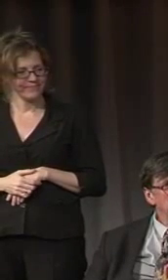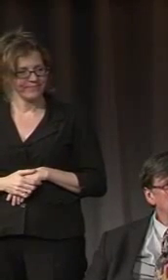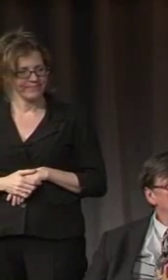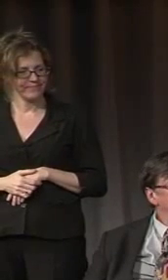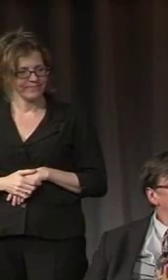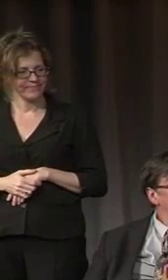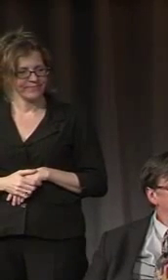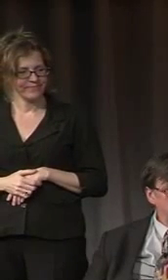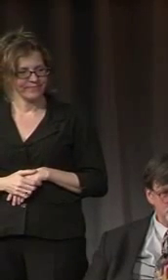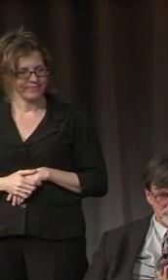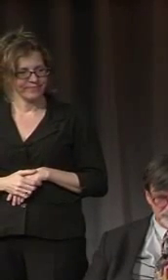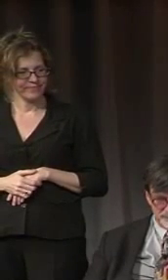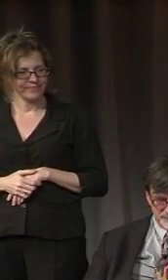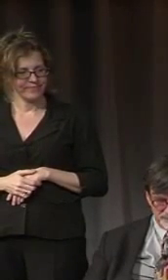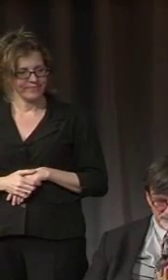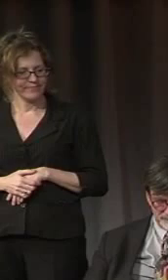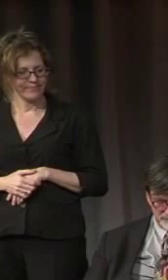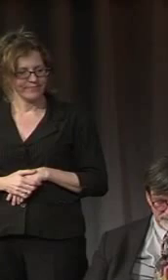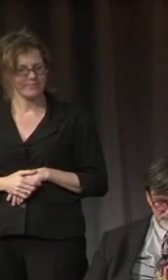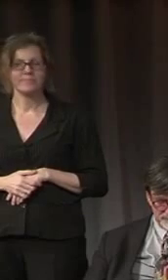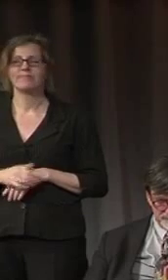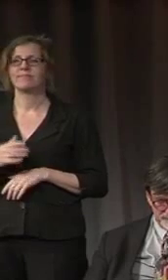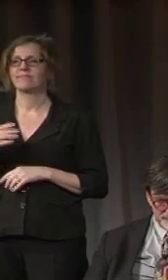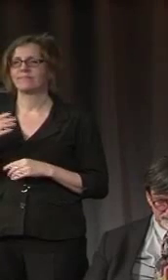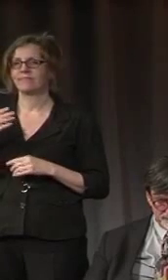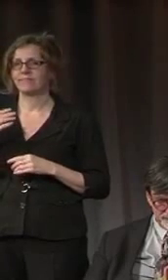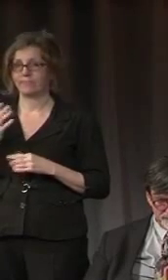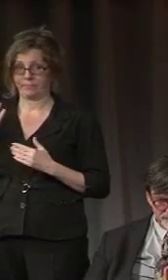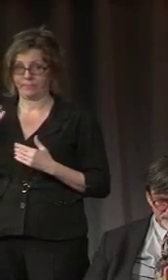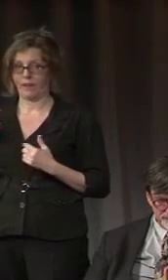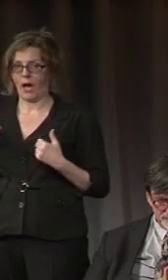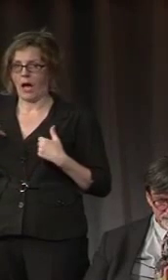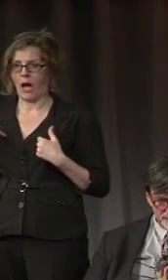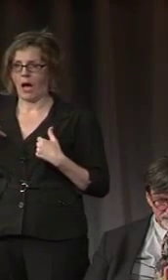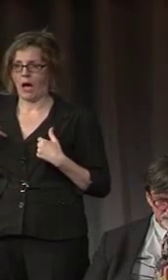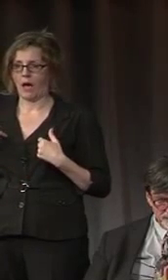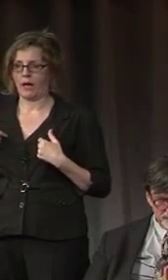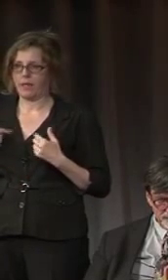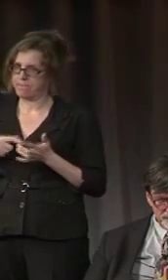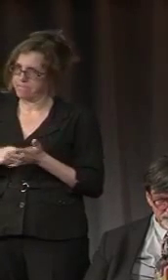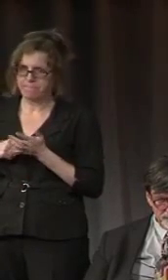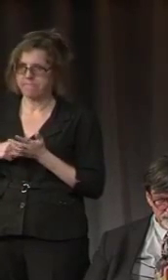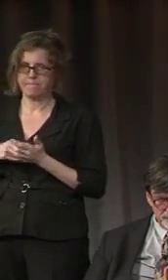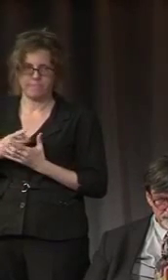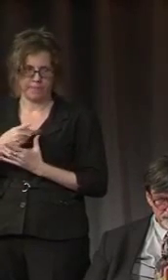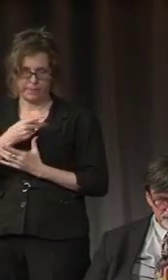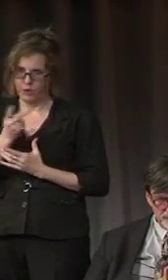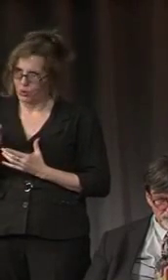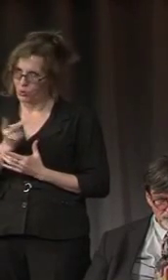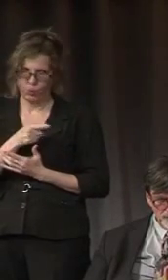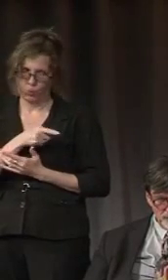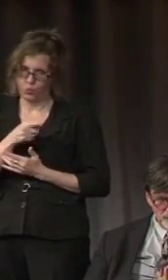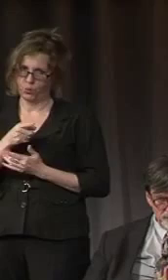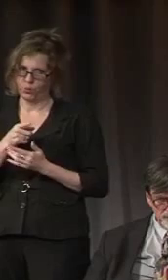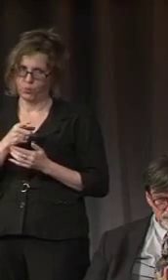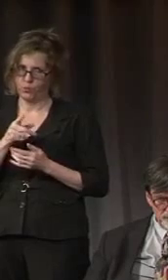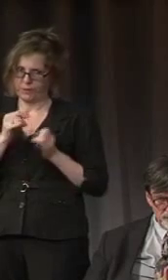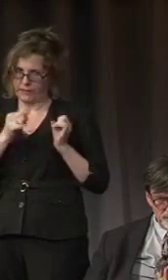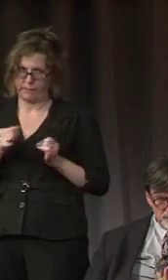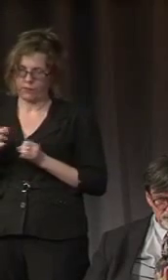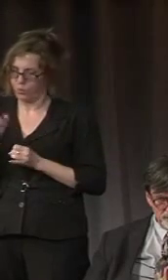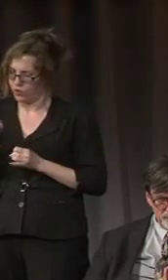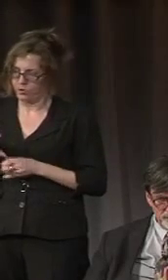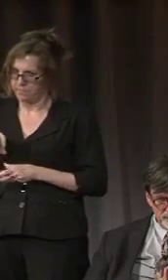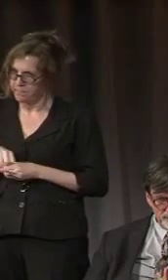When I demanded that these two individuals speak in the same panel, they wouldn't necessarily